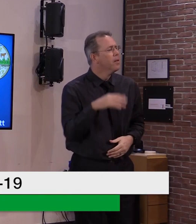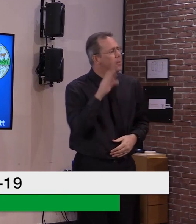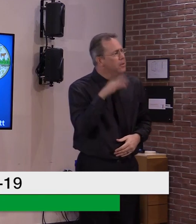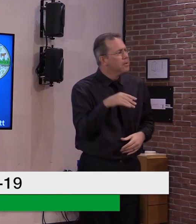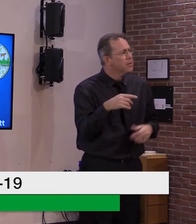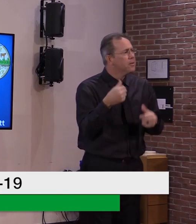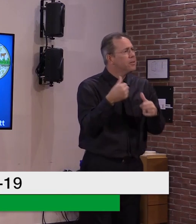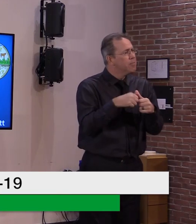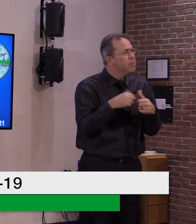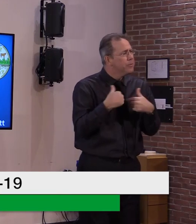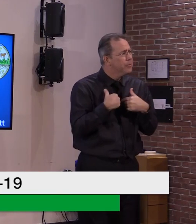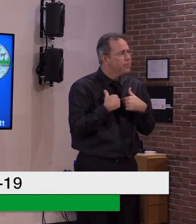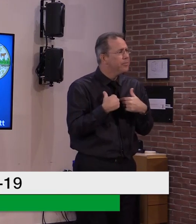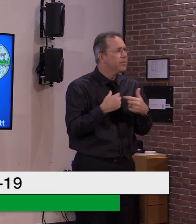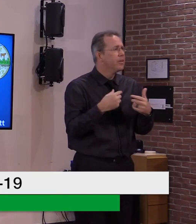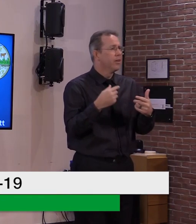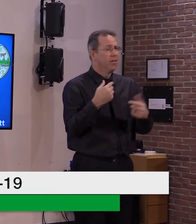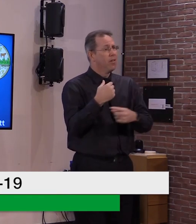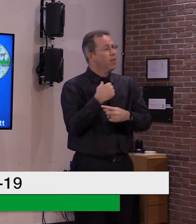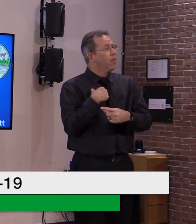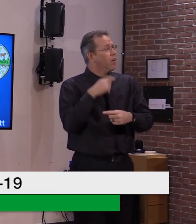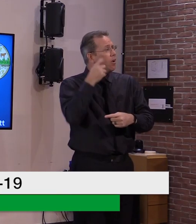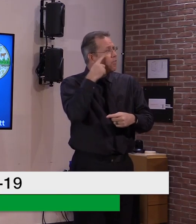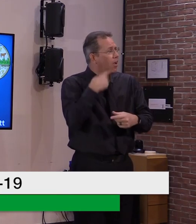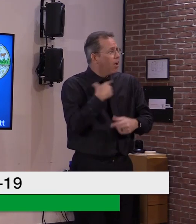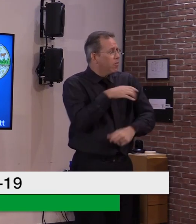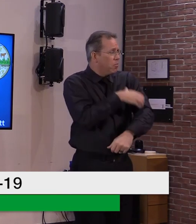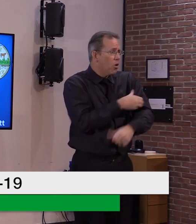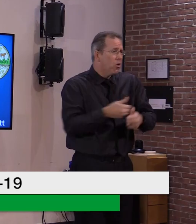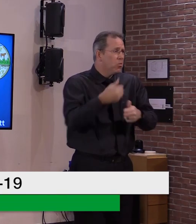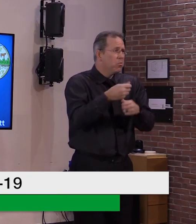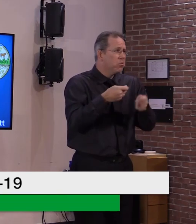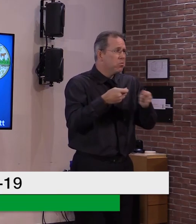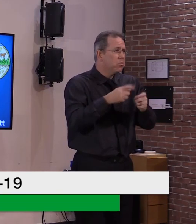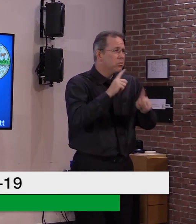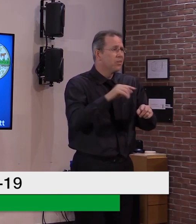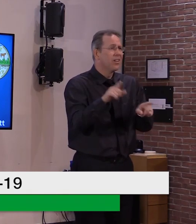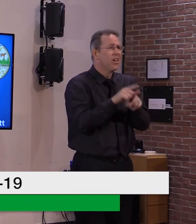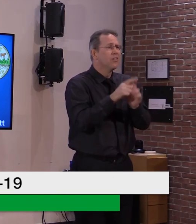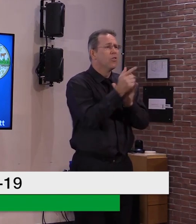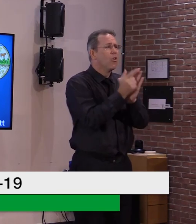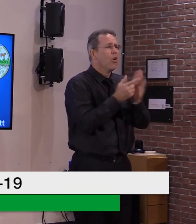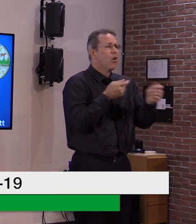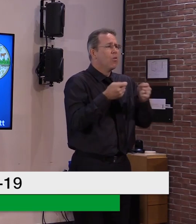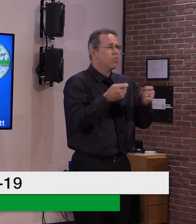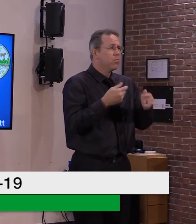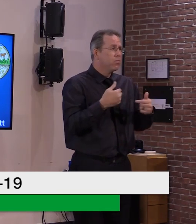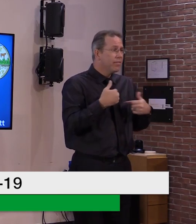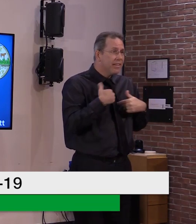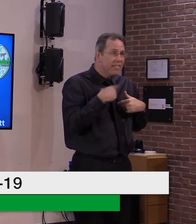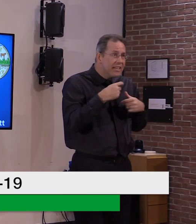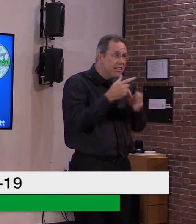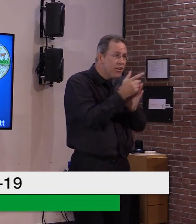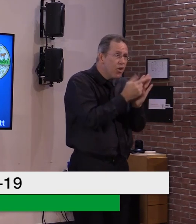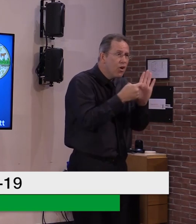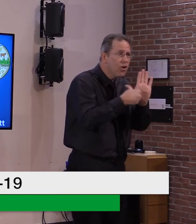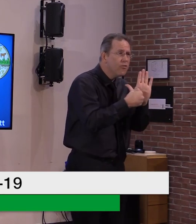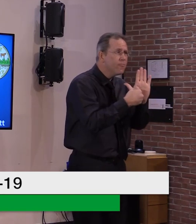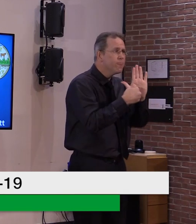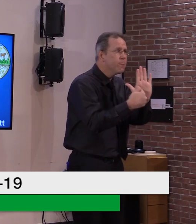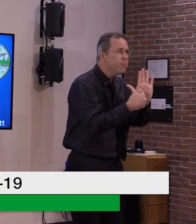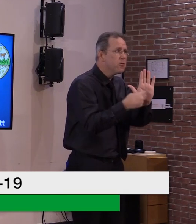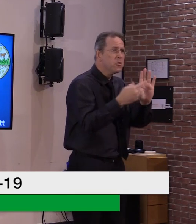like a law in some respects when you impose something like this an emergency executive order but um but but